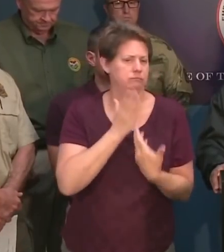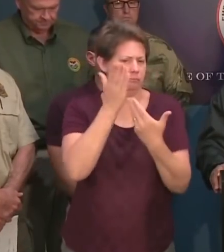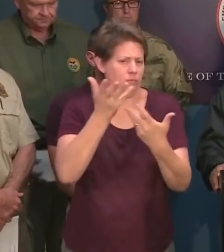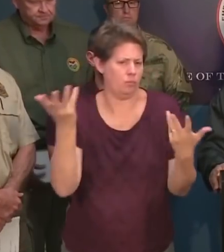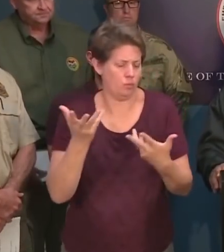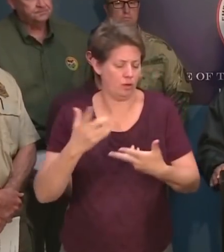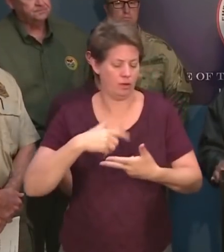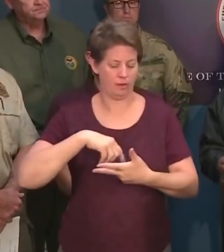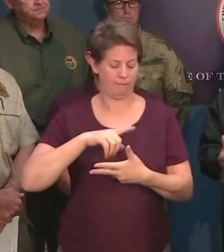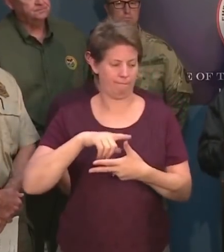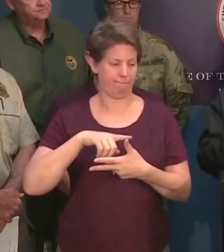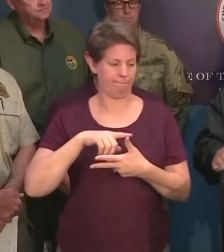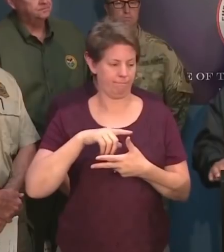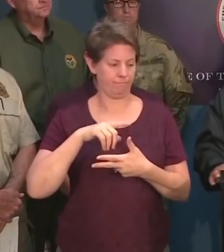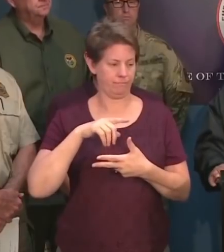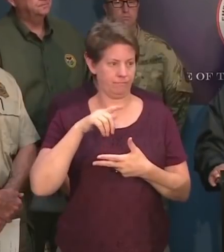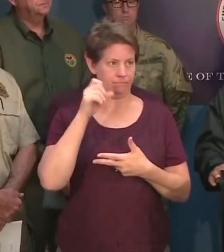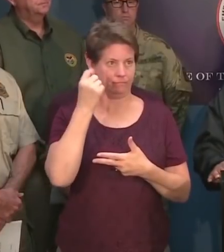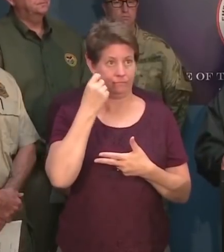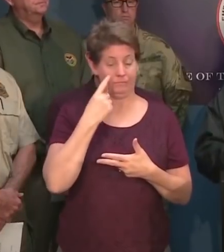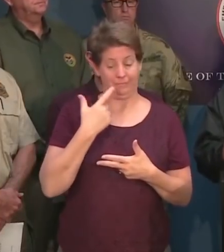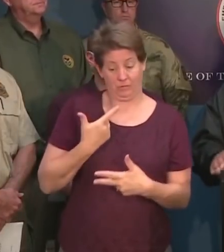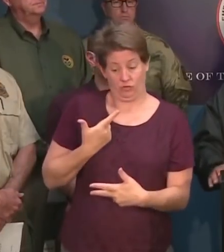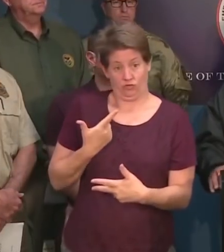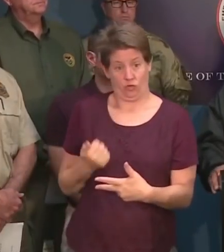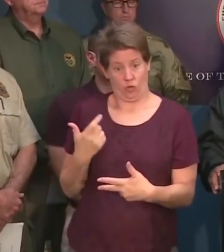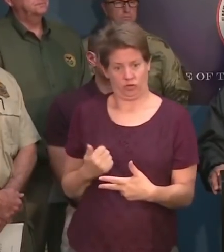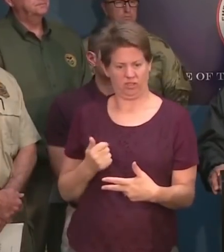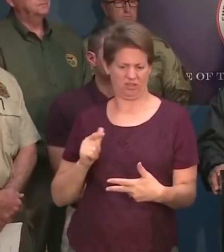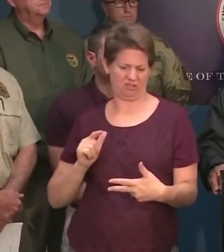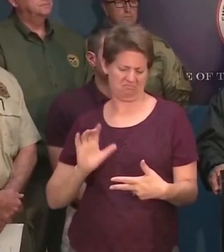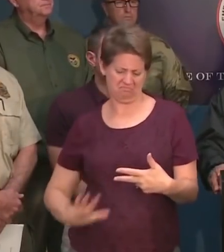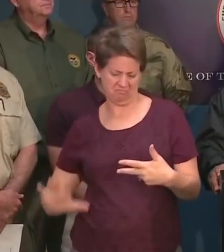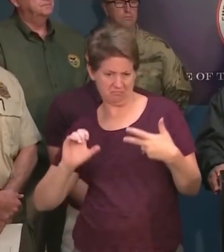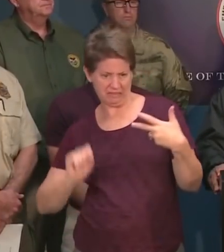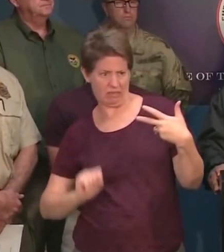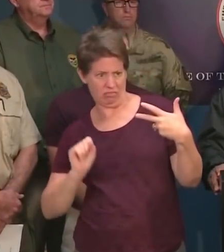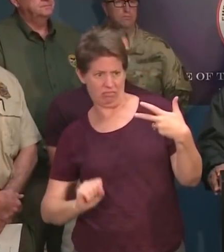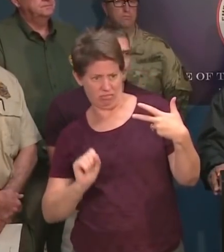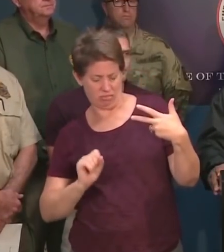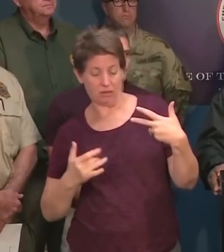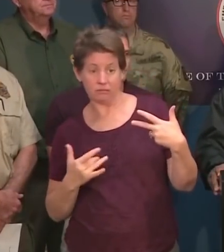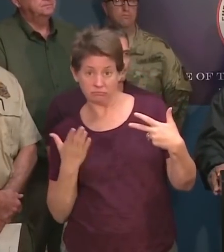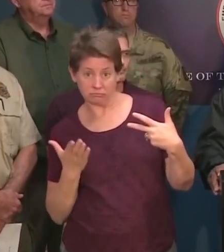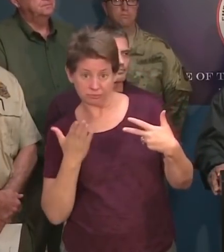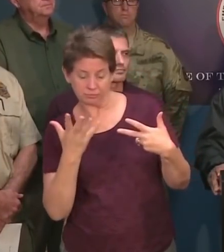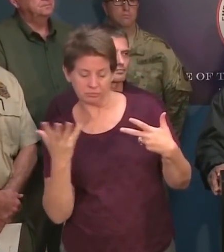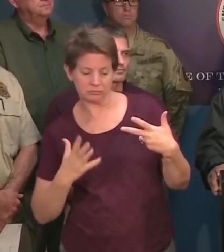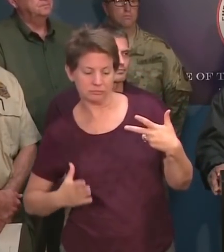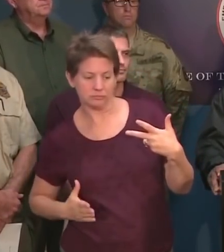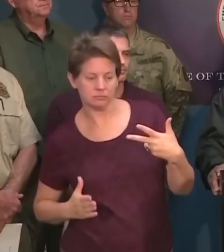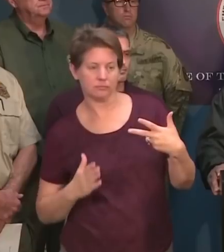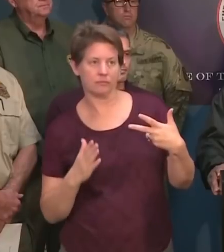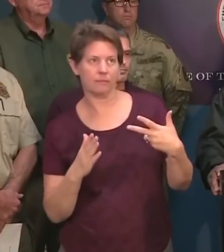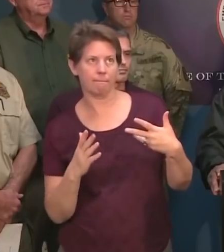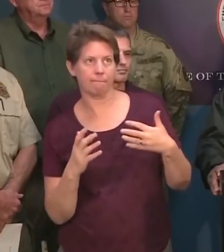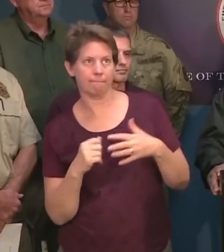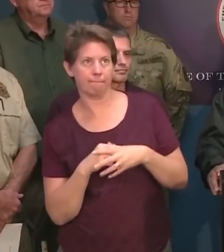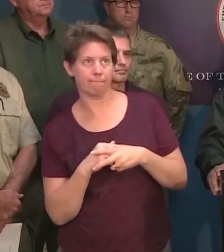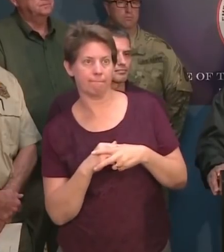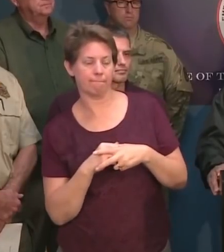The first one, if you're coming out of Georgia, the Low Country area, we would recommend you take traffic to take the